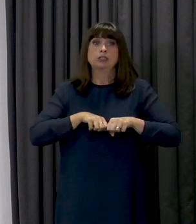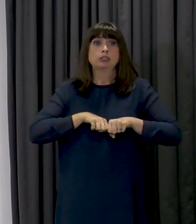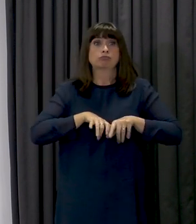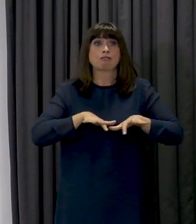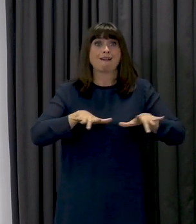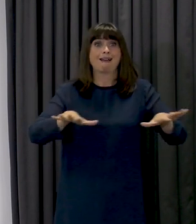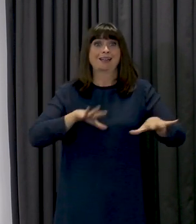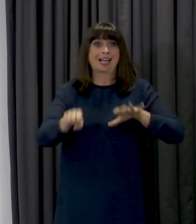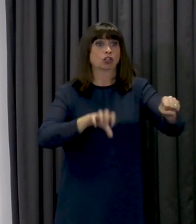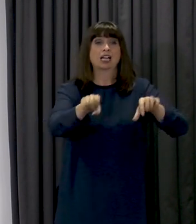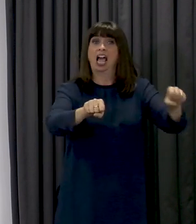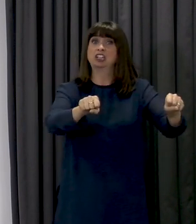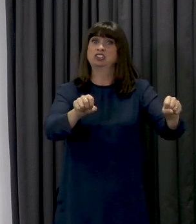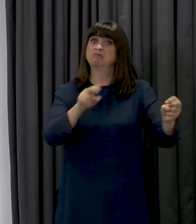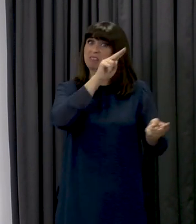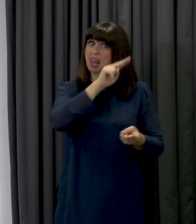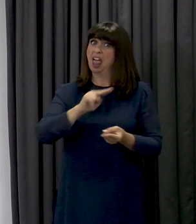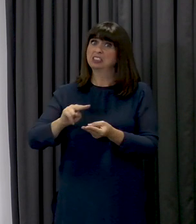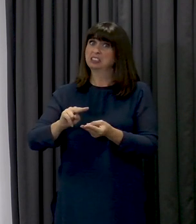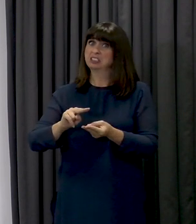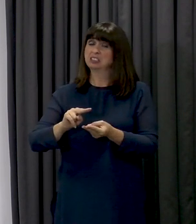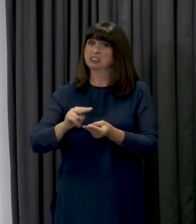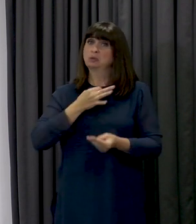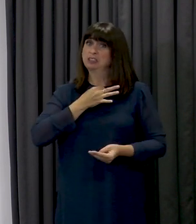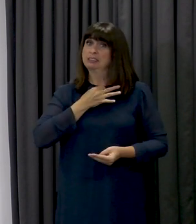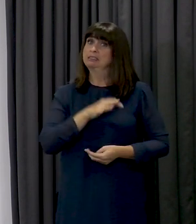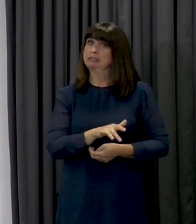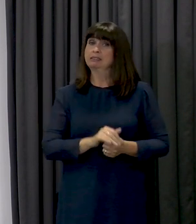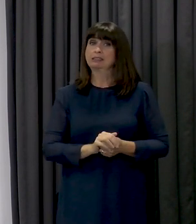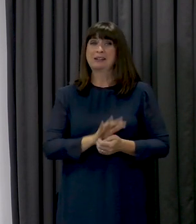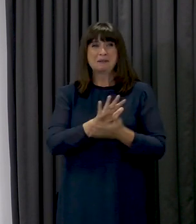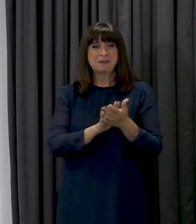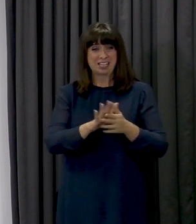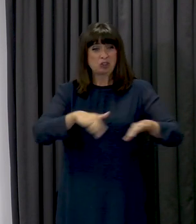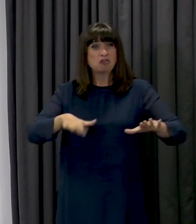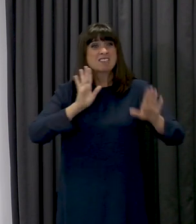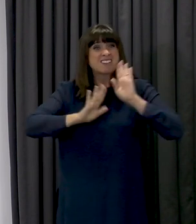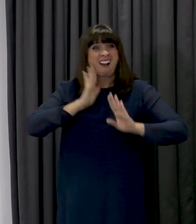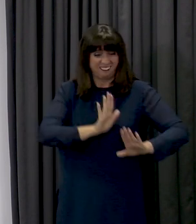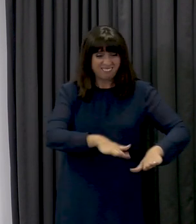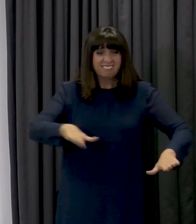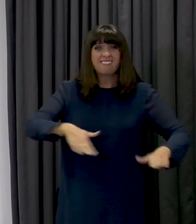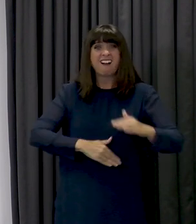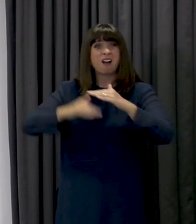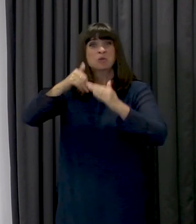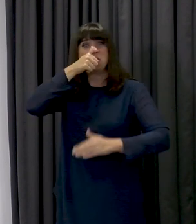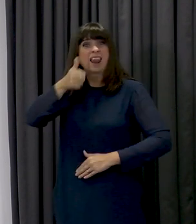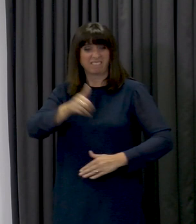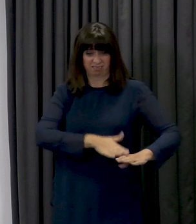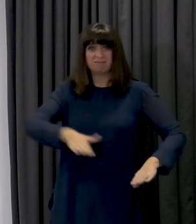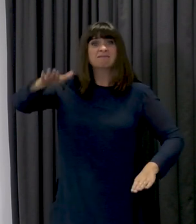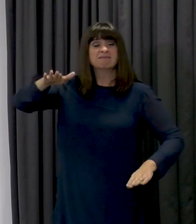amongst this age group, and it will mean that young children can meet their friends to play out of doors or to give